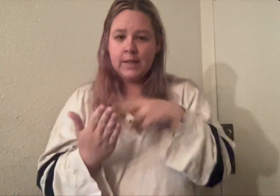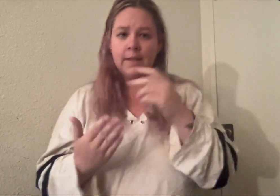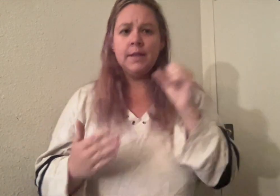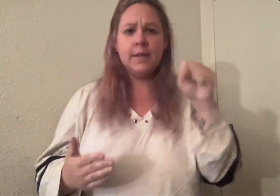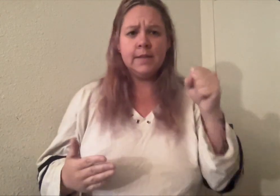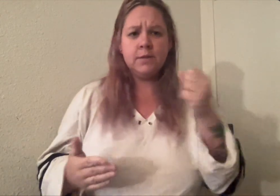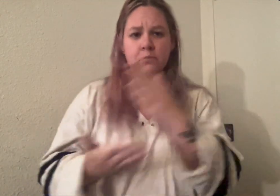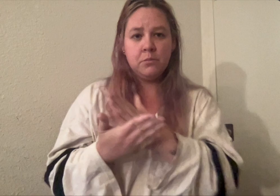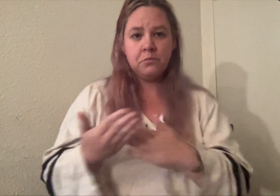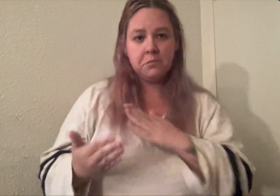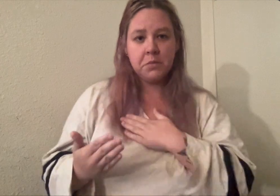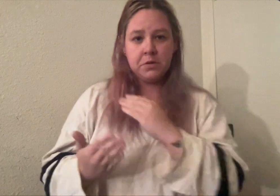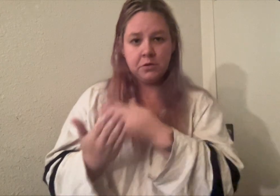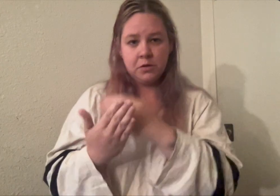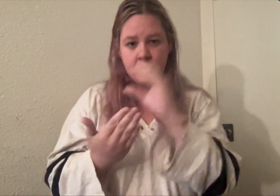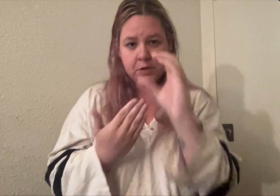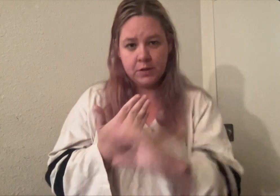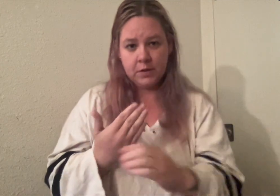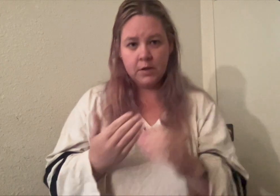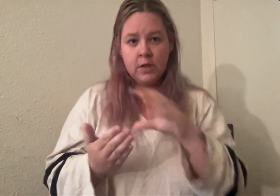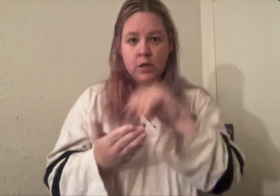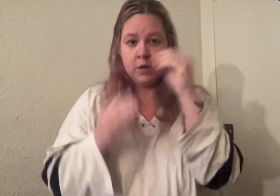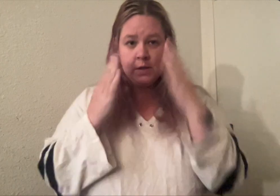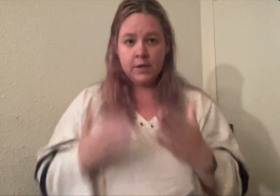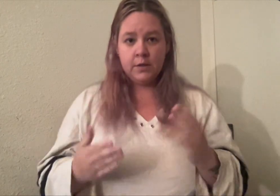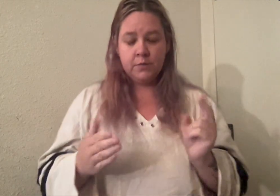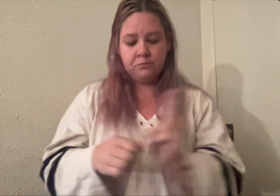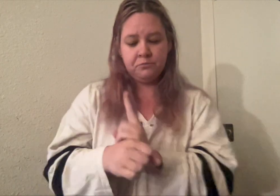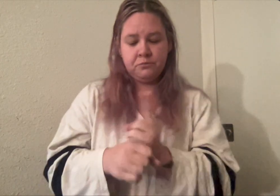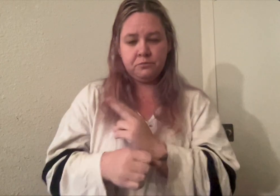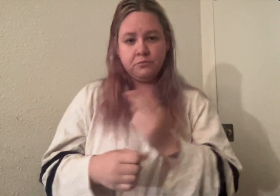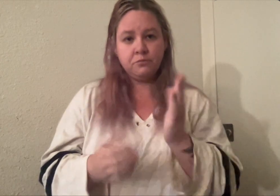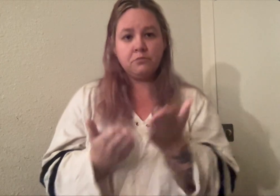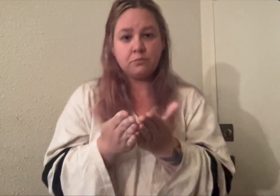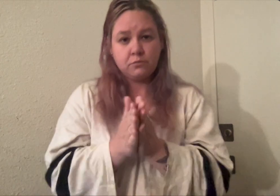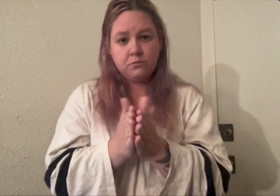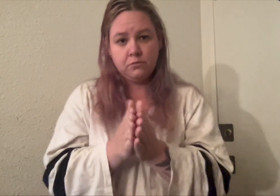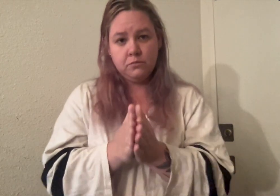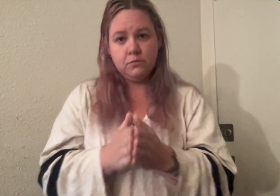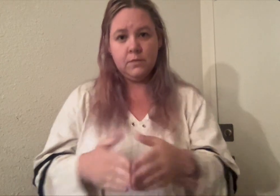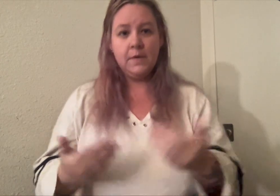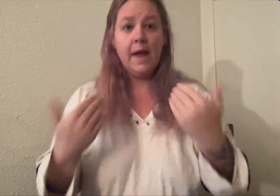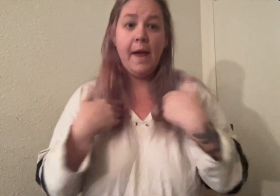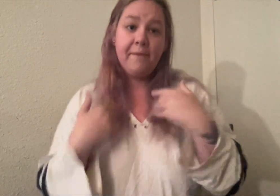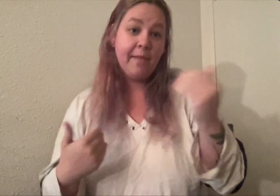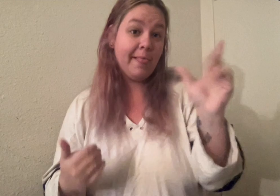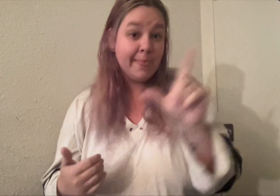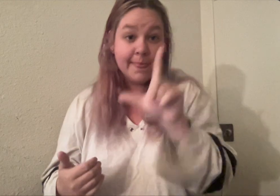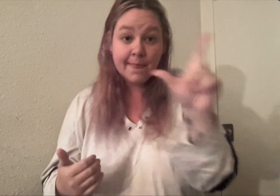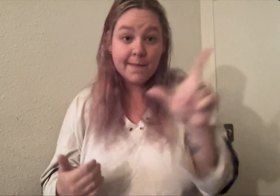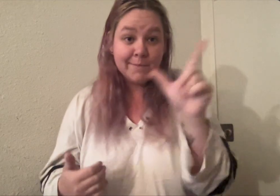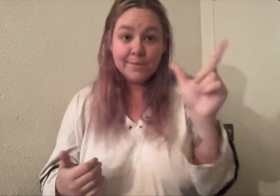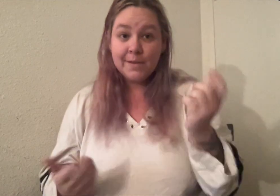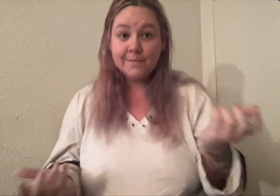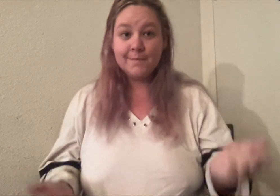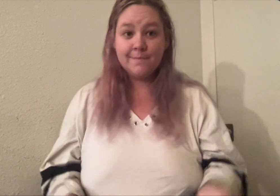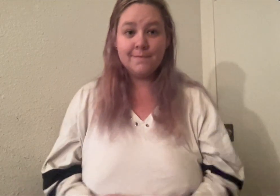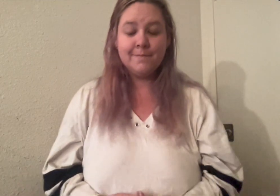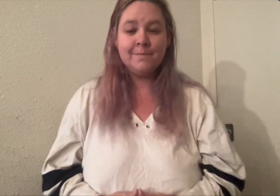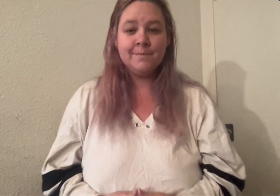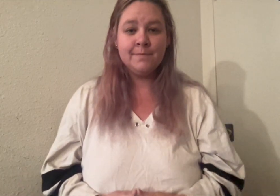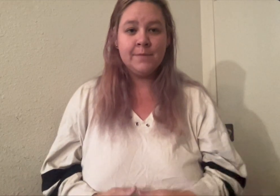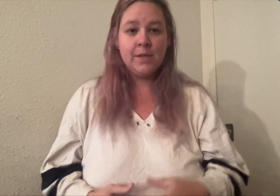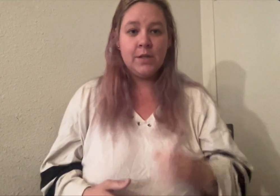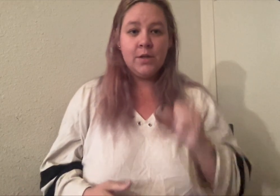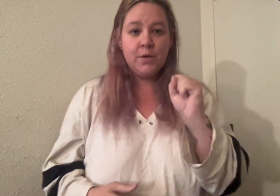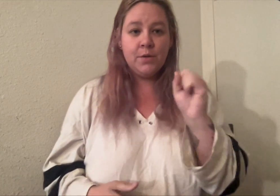still use textbooks in class. They certainly use library resources. So what I'm going to do as a good content area